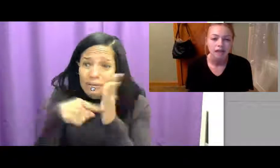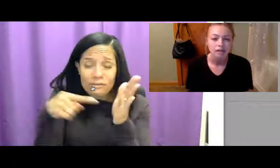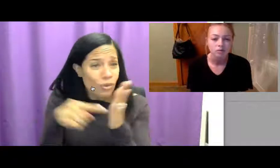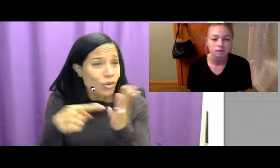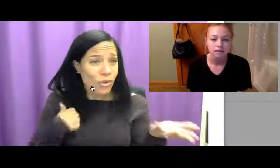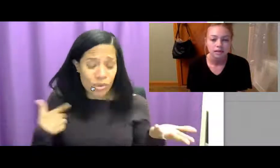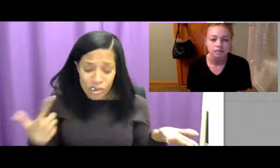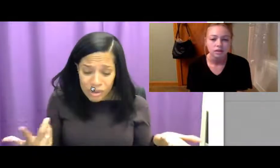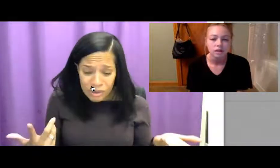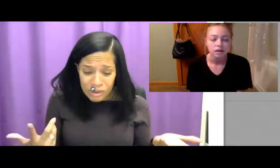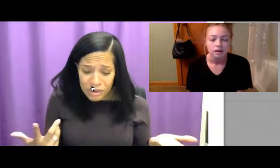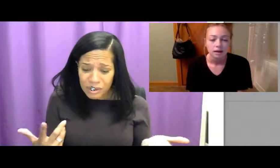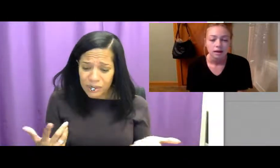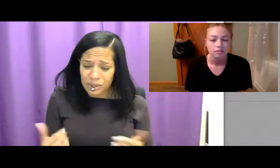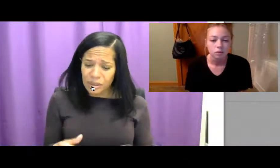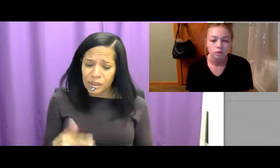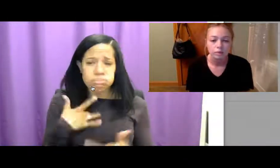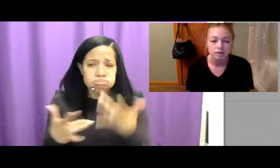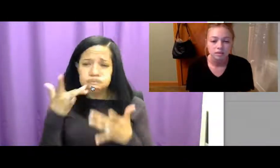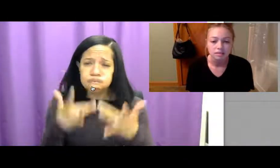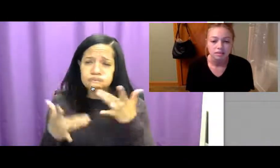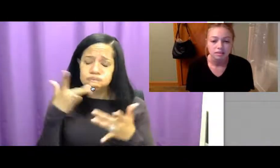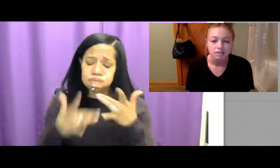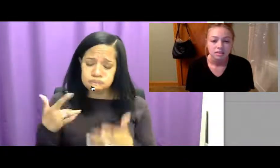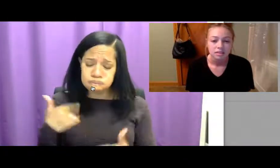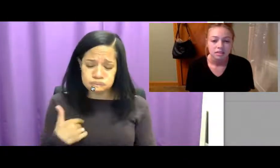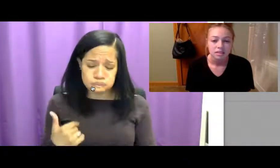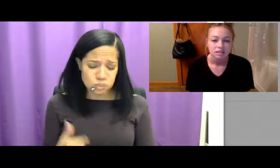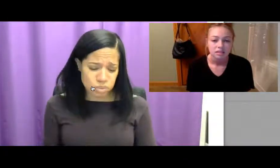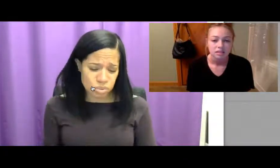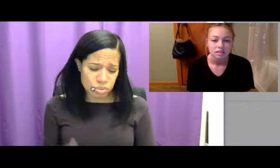I can't afford to live. I can't afford my bills.